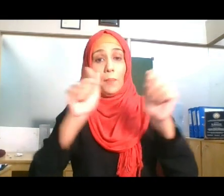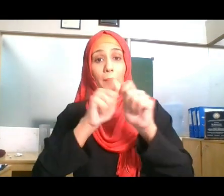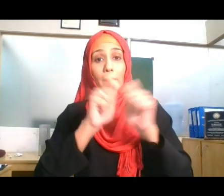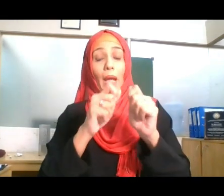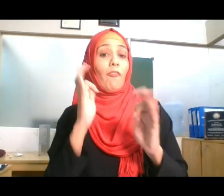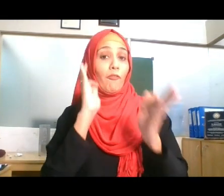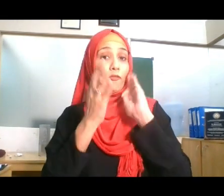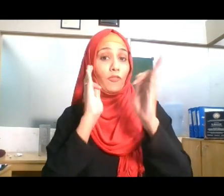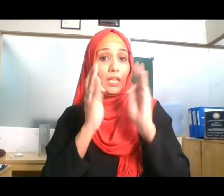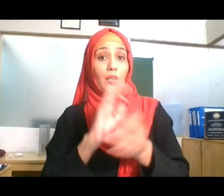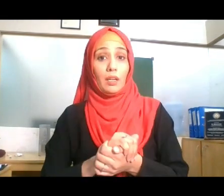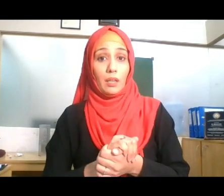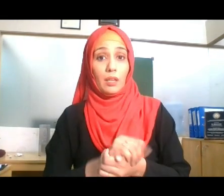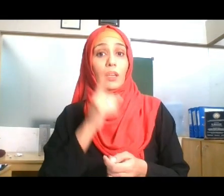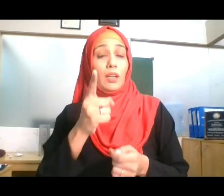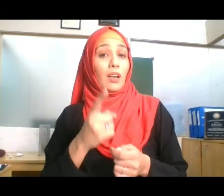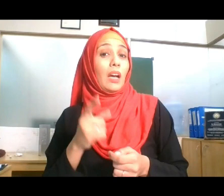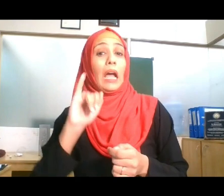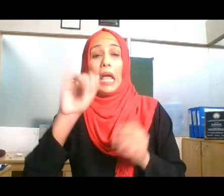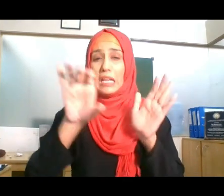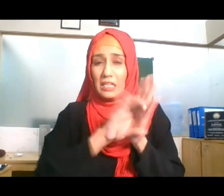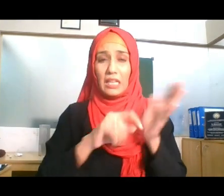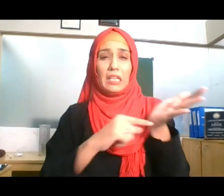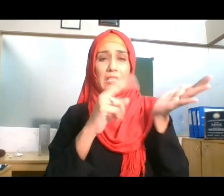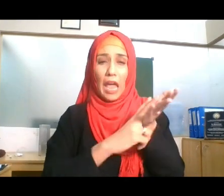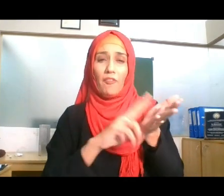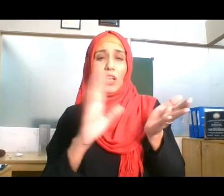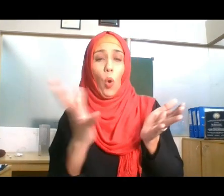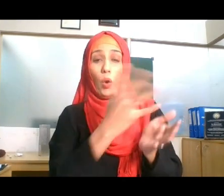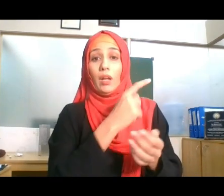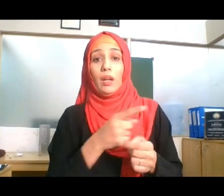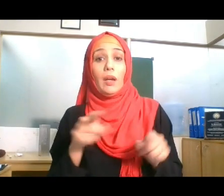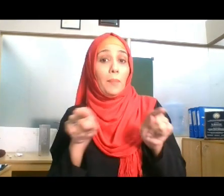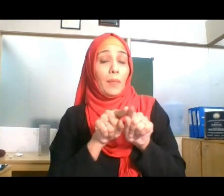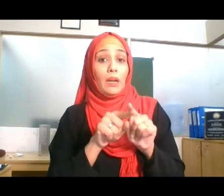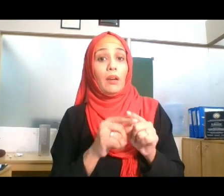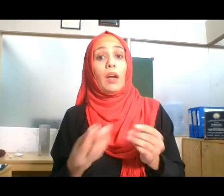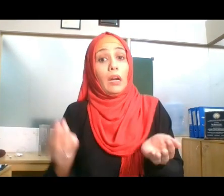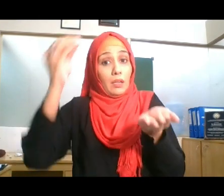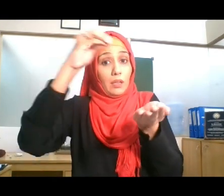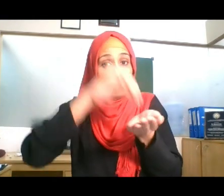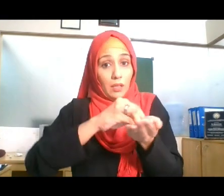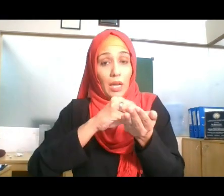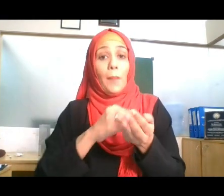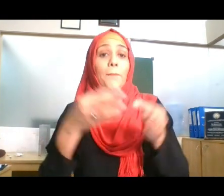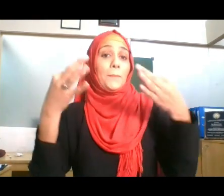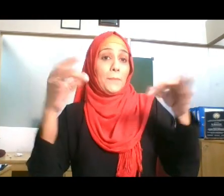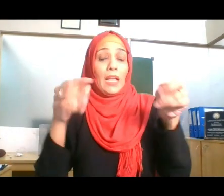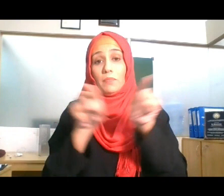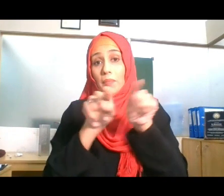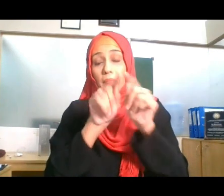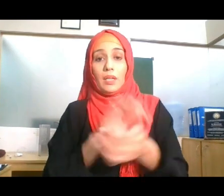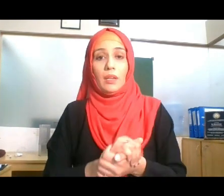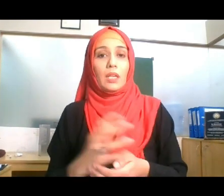Live, Workplace Live, Instagram TV, as well as for ads and pages. On Facebook,